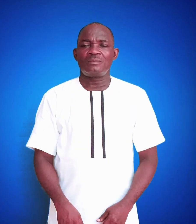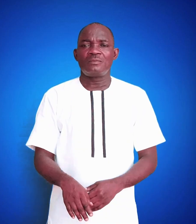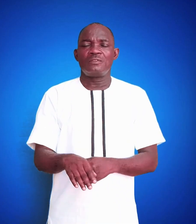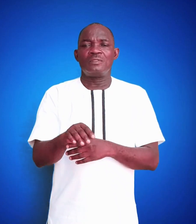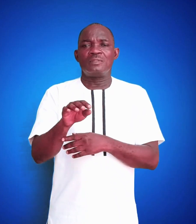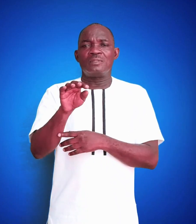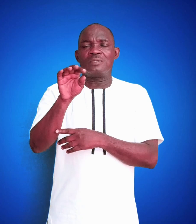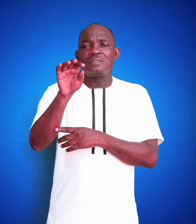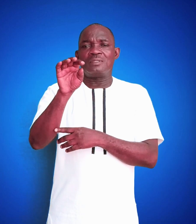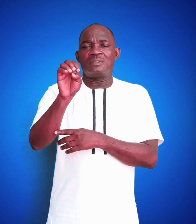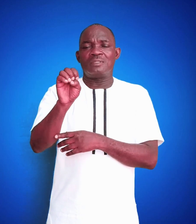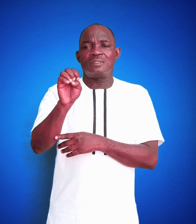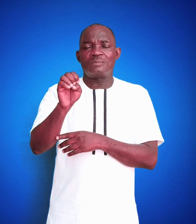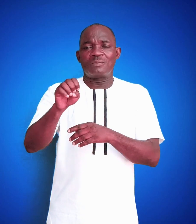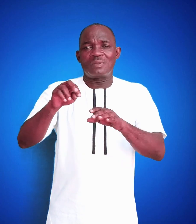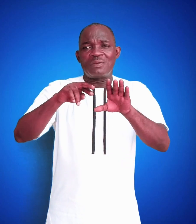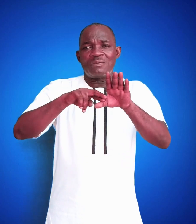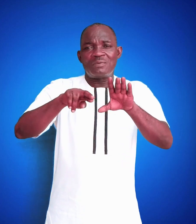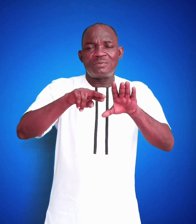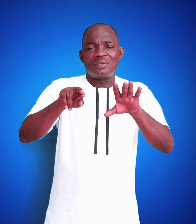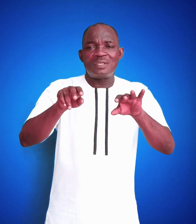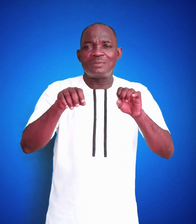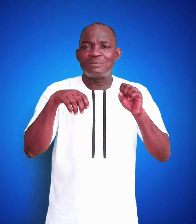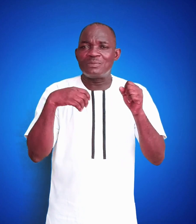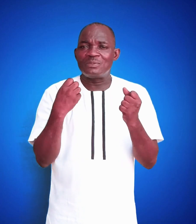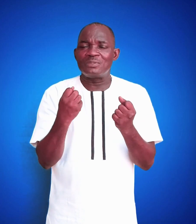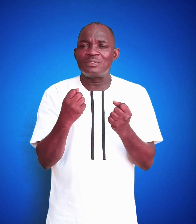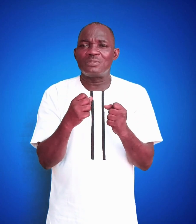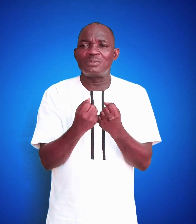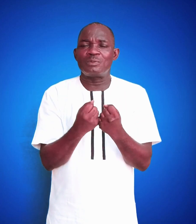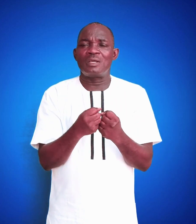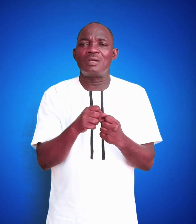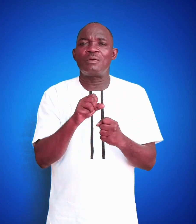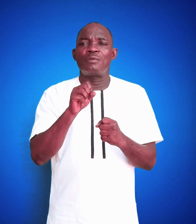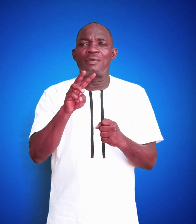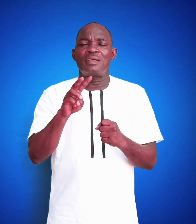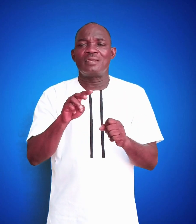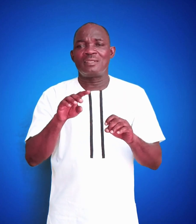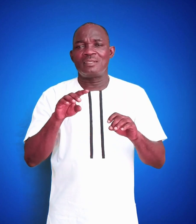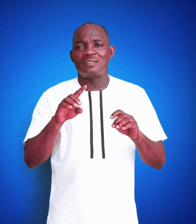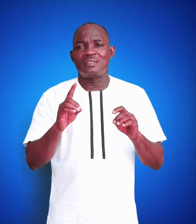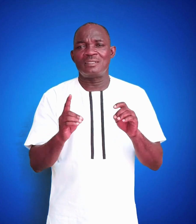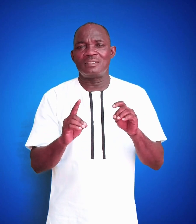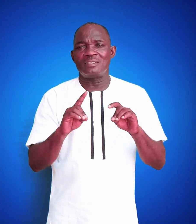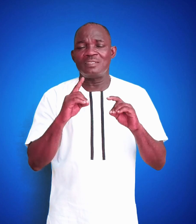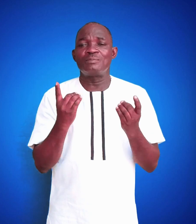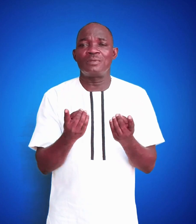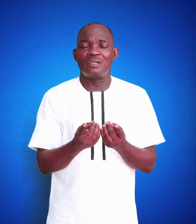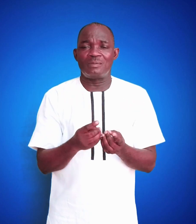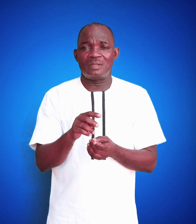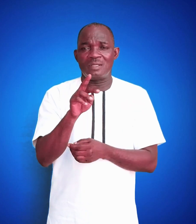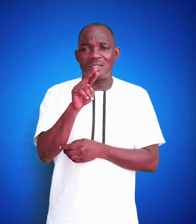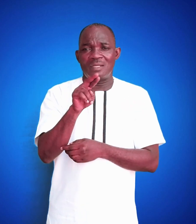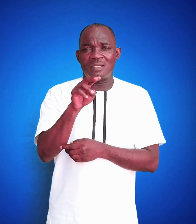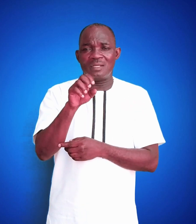D. Regional Social Welfare Departments,